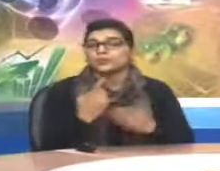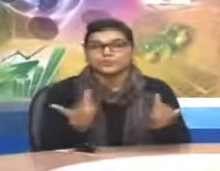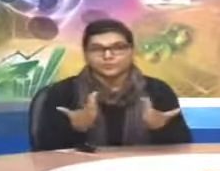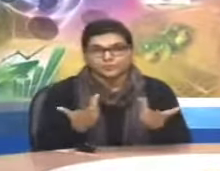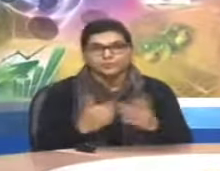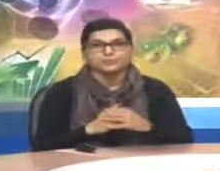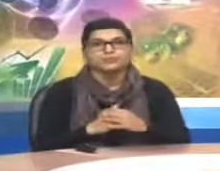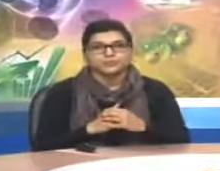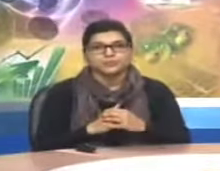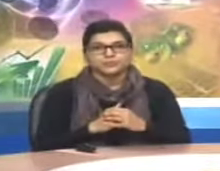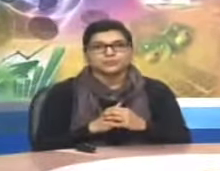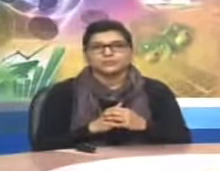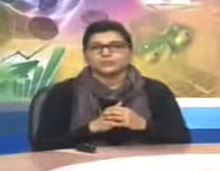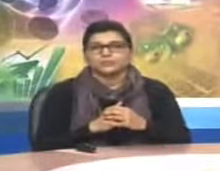Now there is a question for all of you.